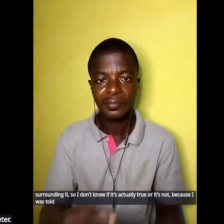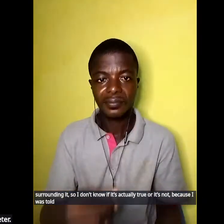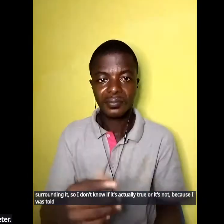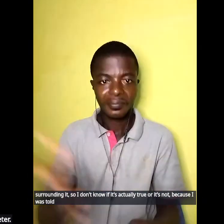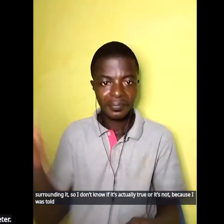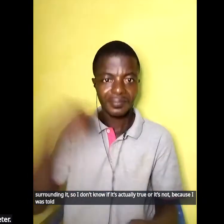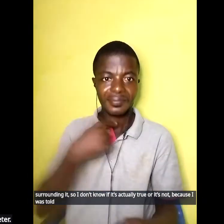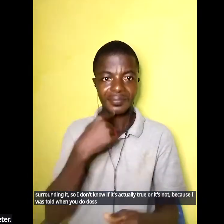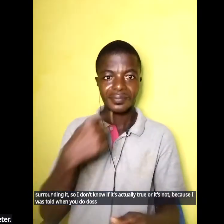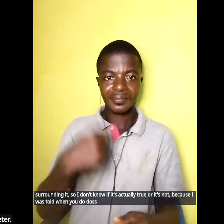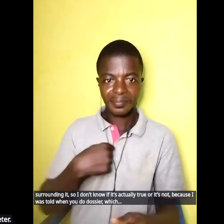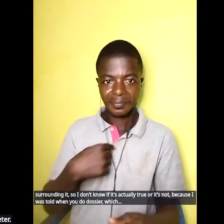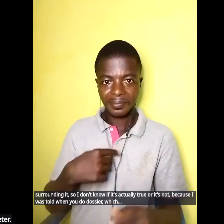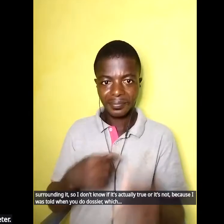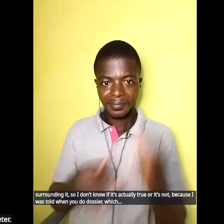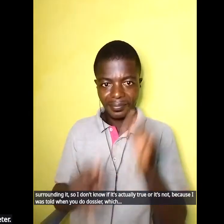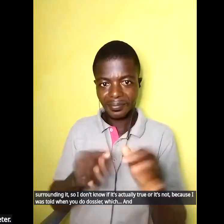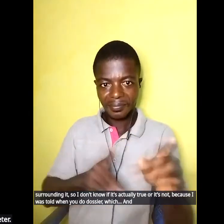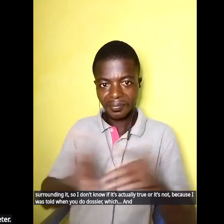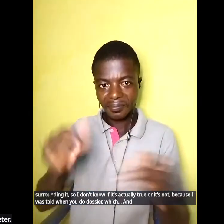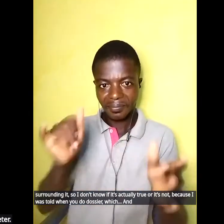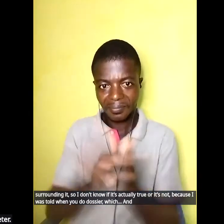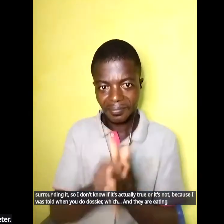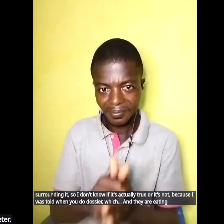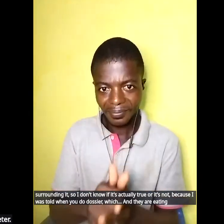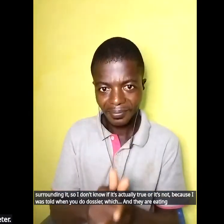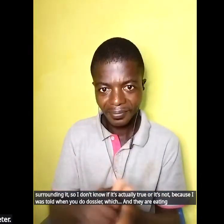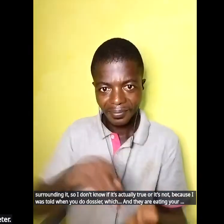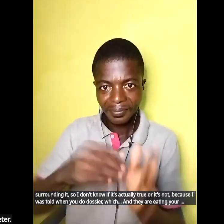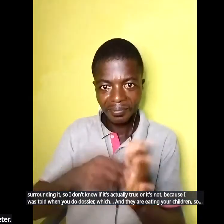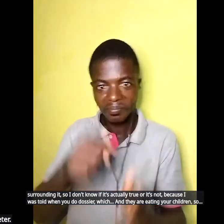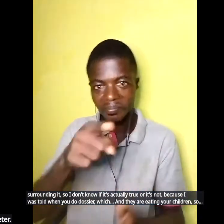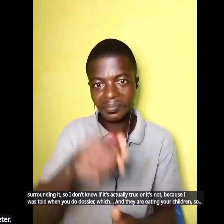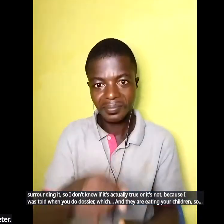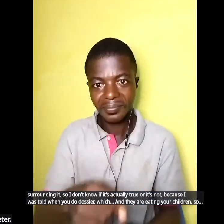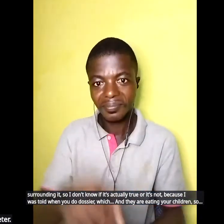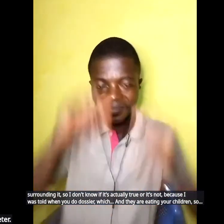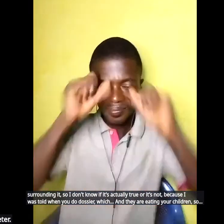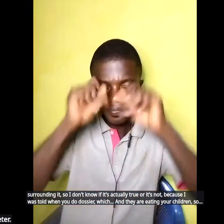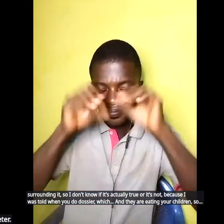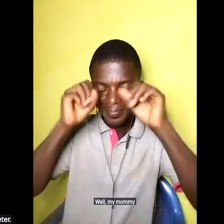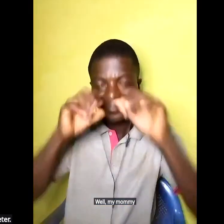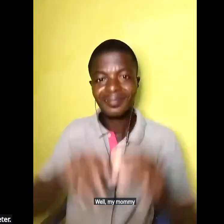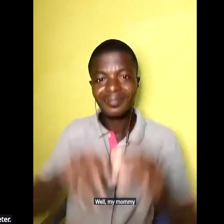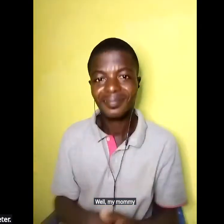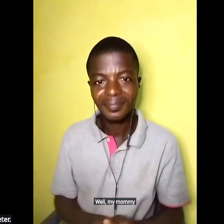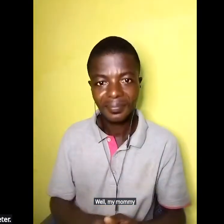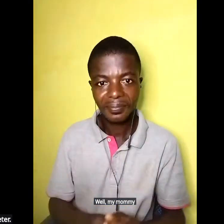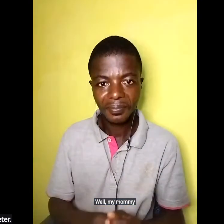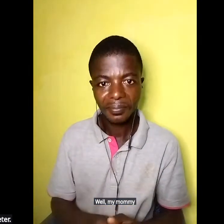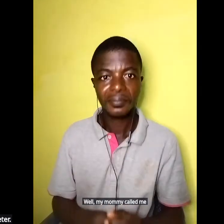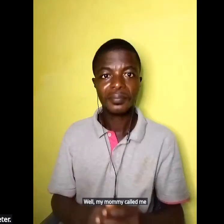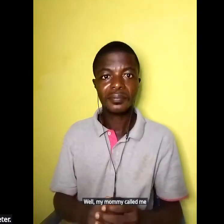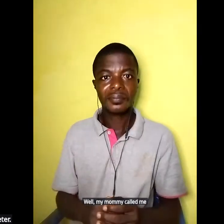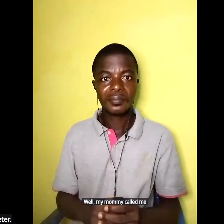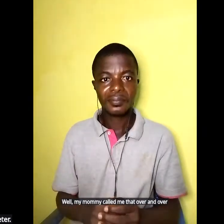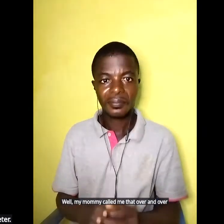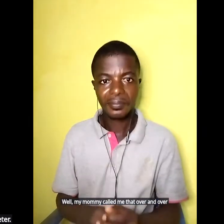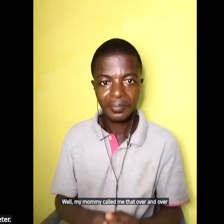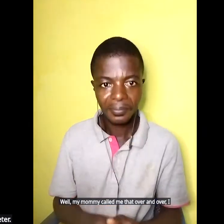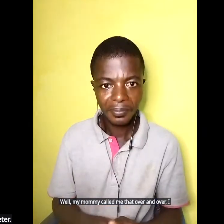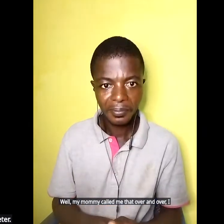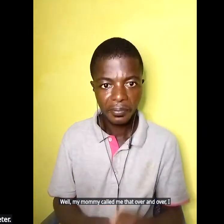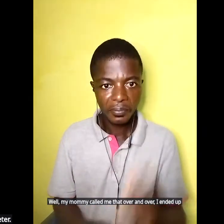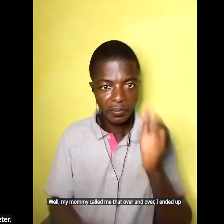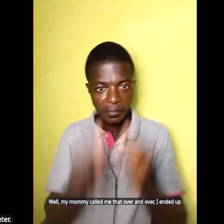do that, you're a witch and that you are eating your children. So when my mommy told me that over and over, I ended